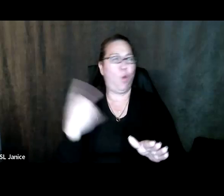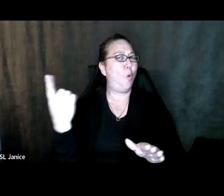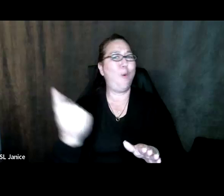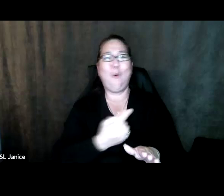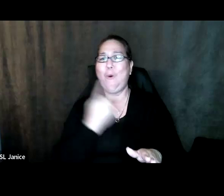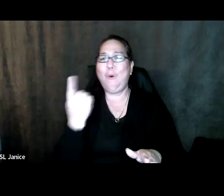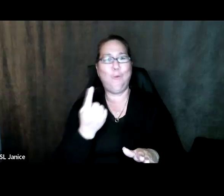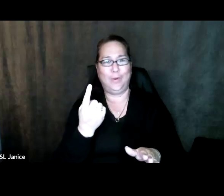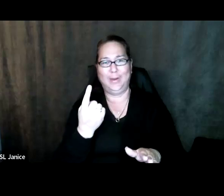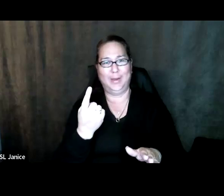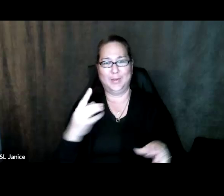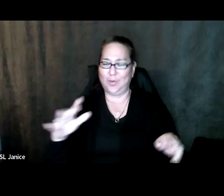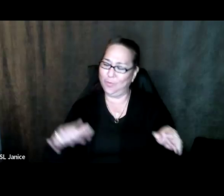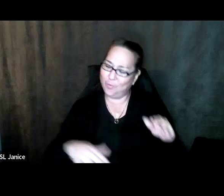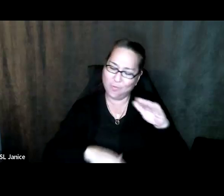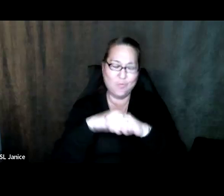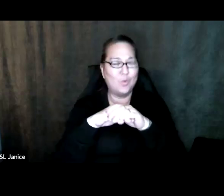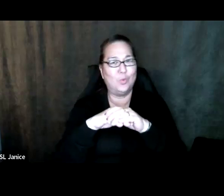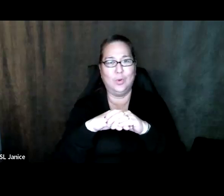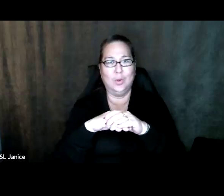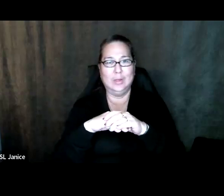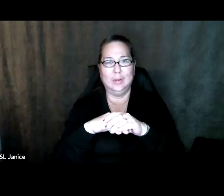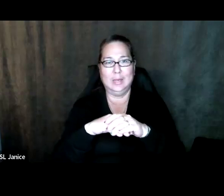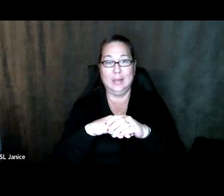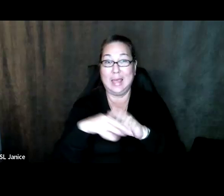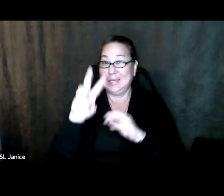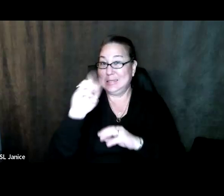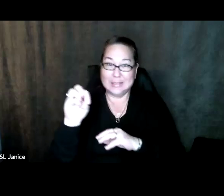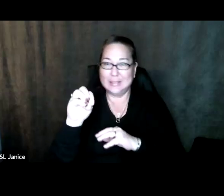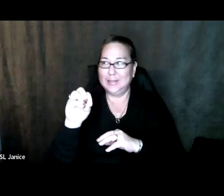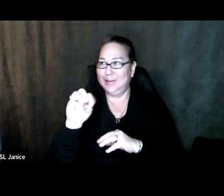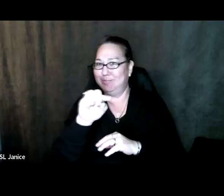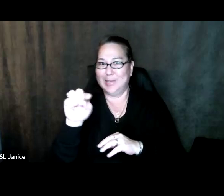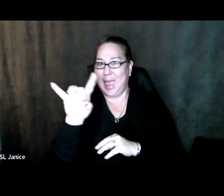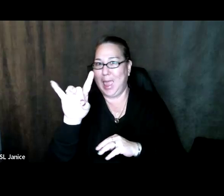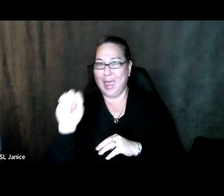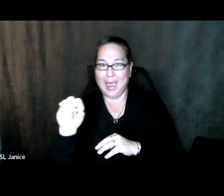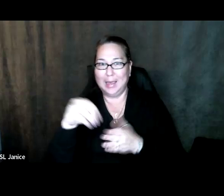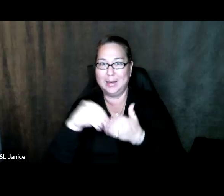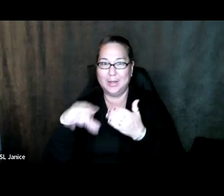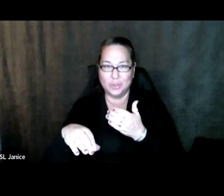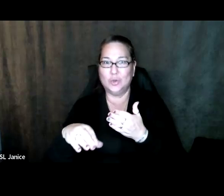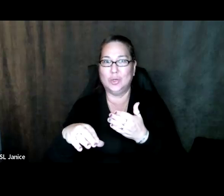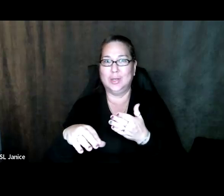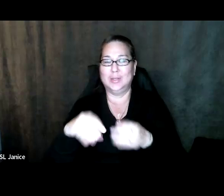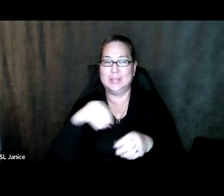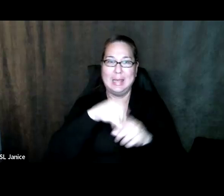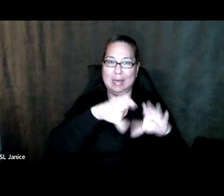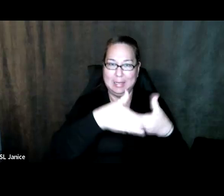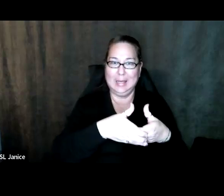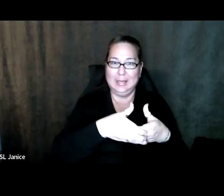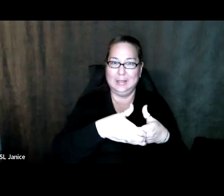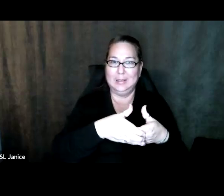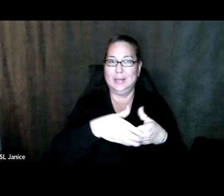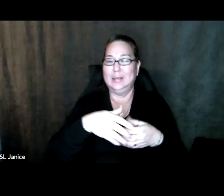full, up to 60 or 80 students in a class at Brighton High School,